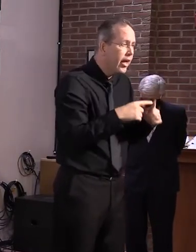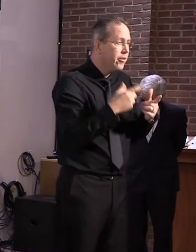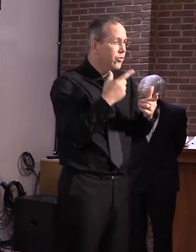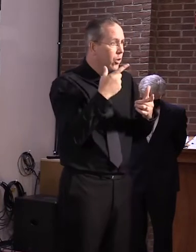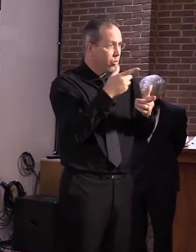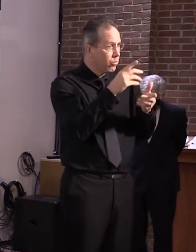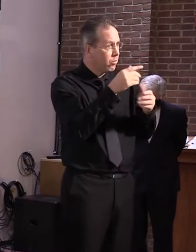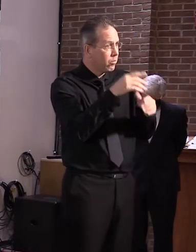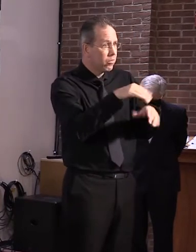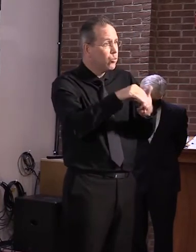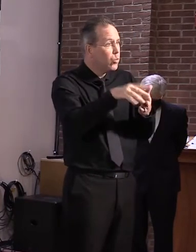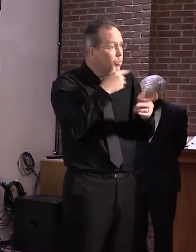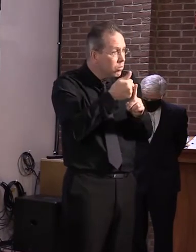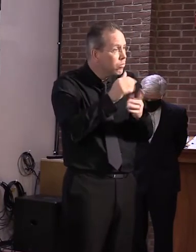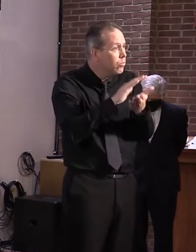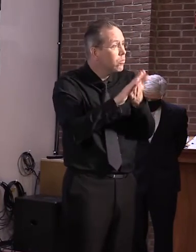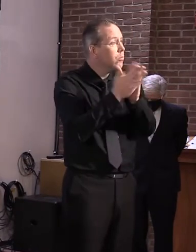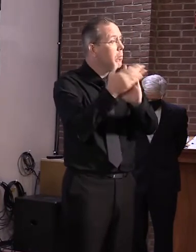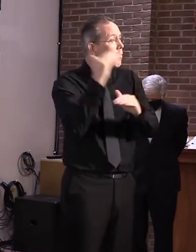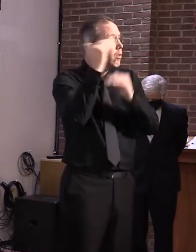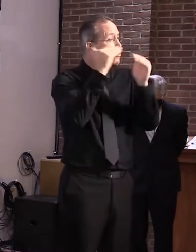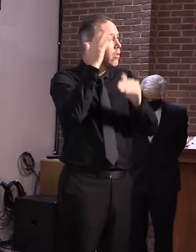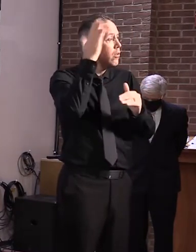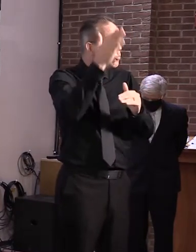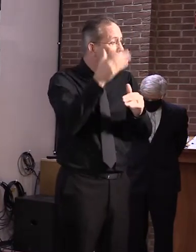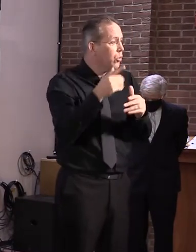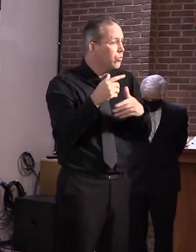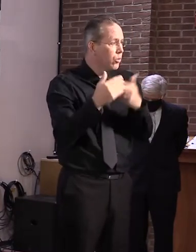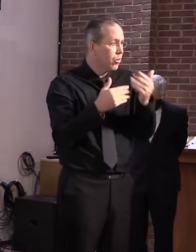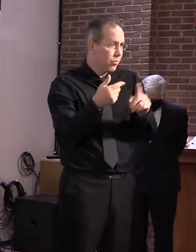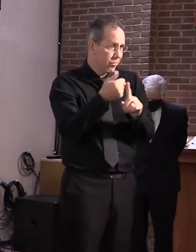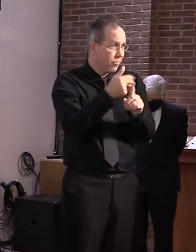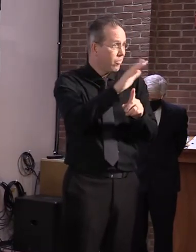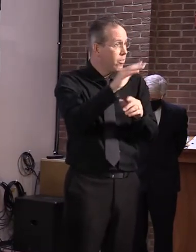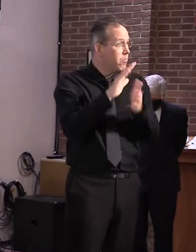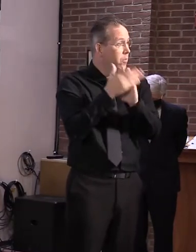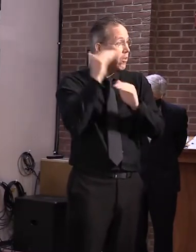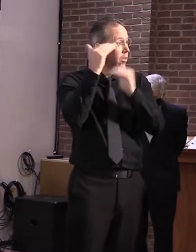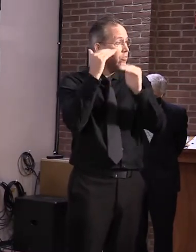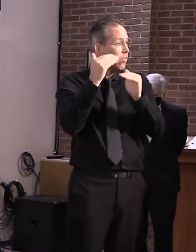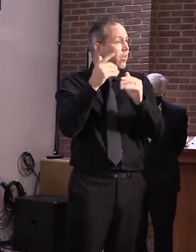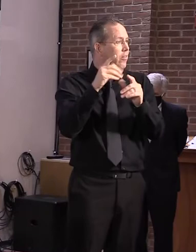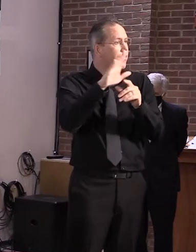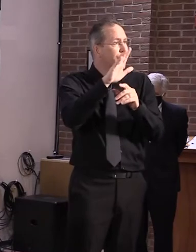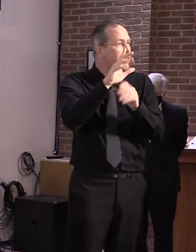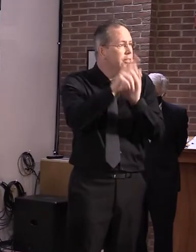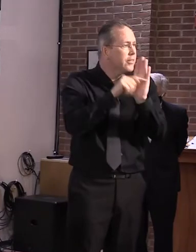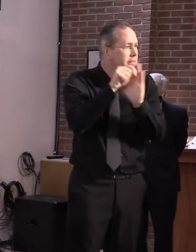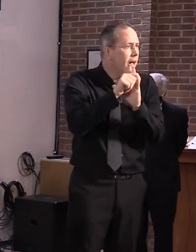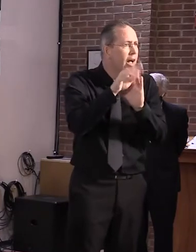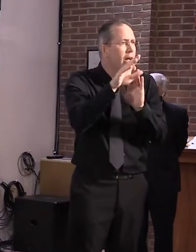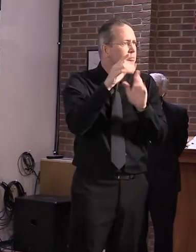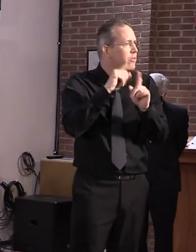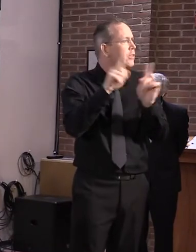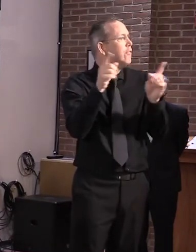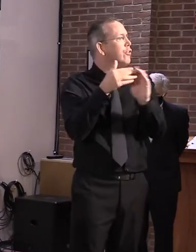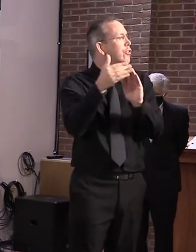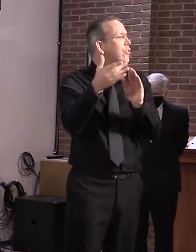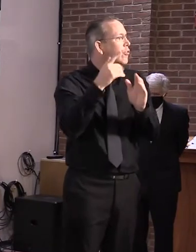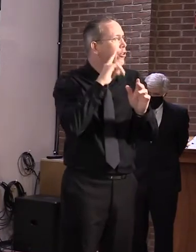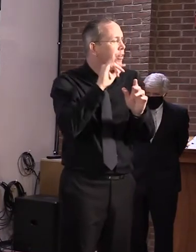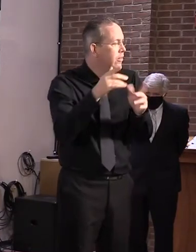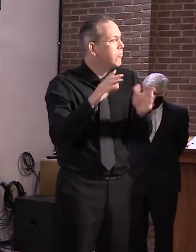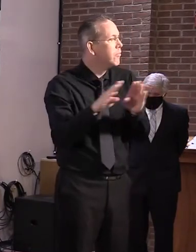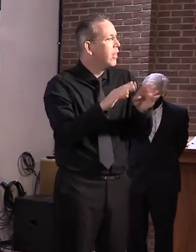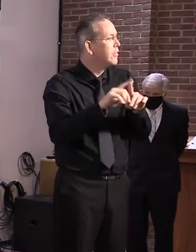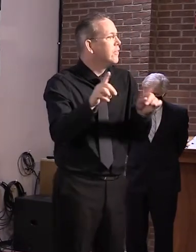have to hold them accountable, the police if they're off our campus. If there's large parties, we know that that's risky, and I have every confidence the police department